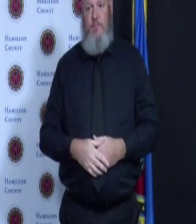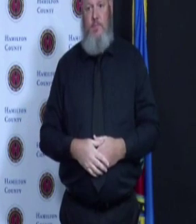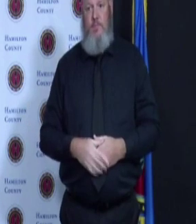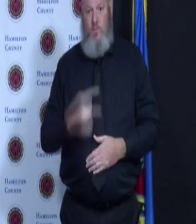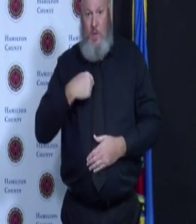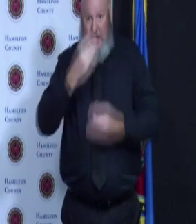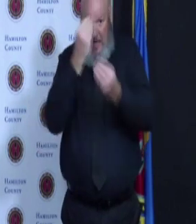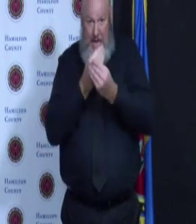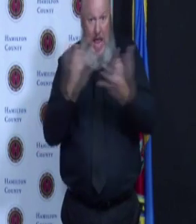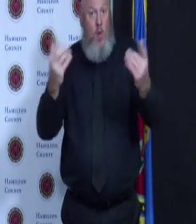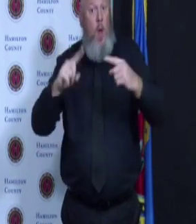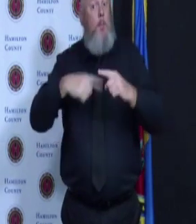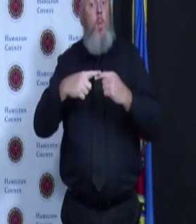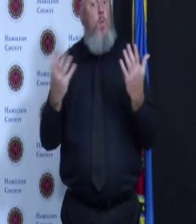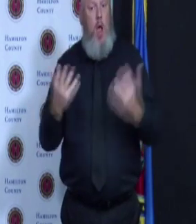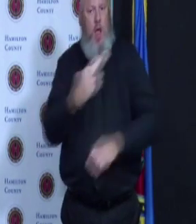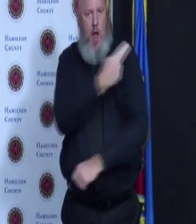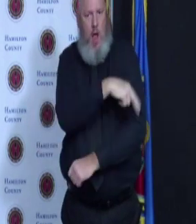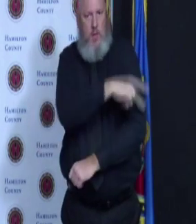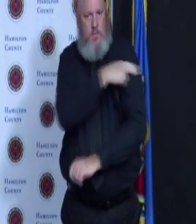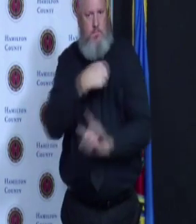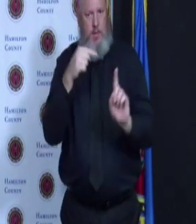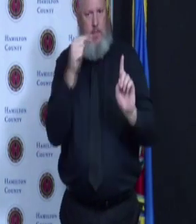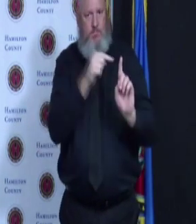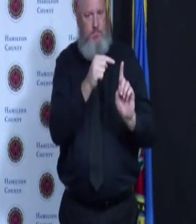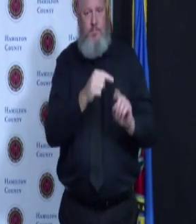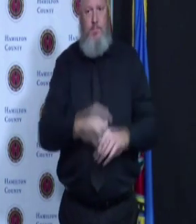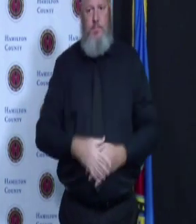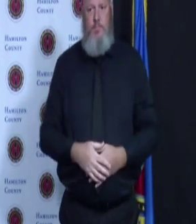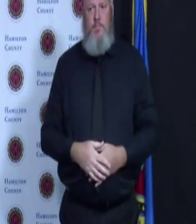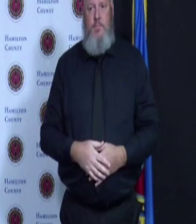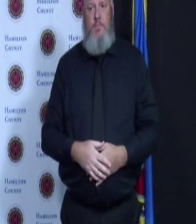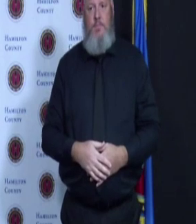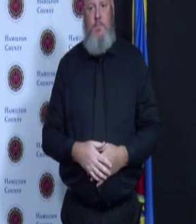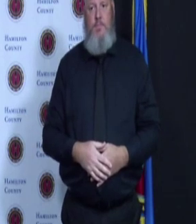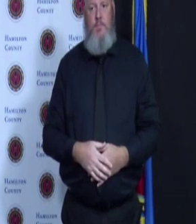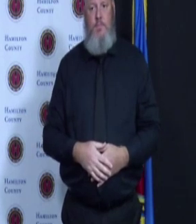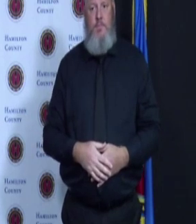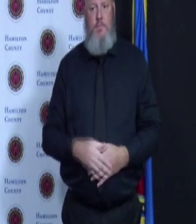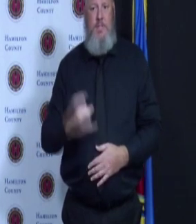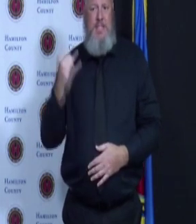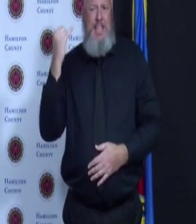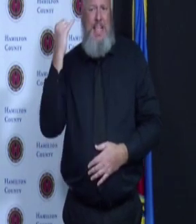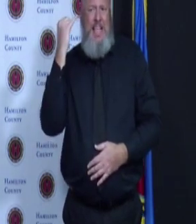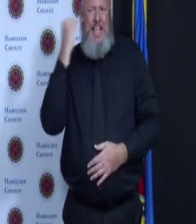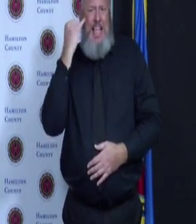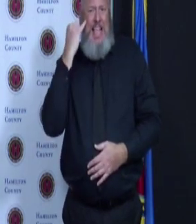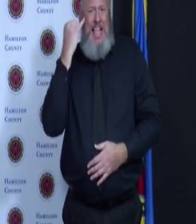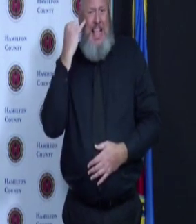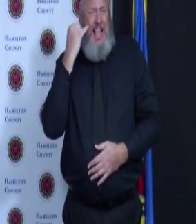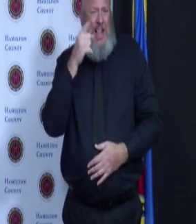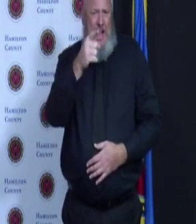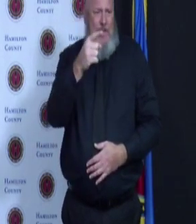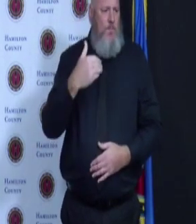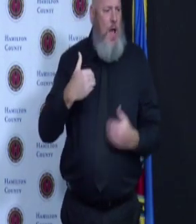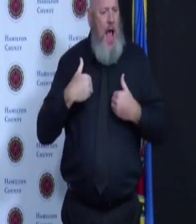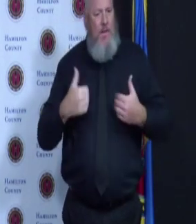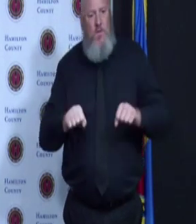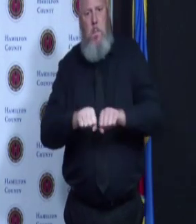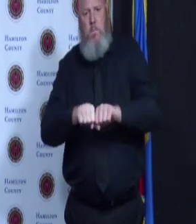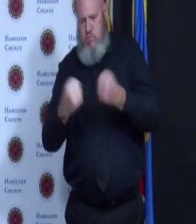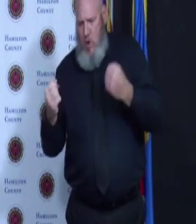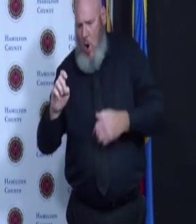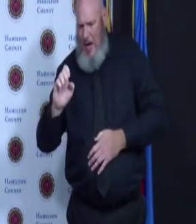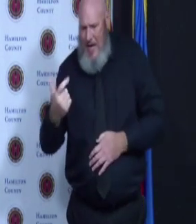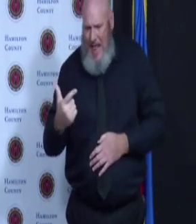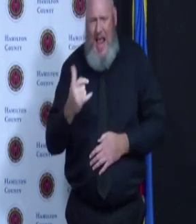Go to your primary doctor or call your primary doctor or urgent care. Second, delivery wards